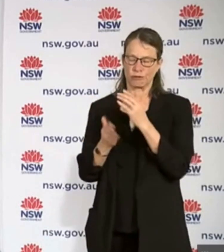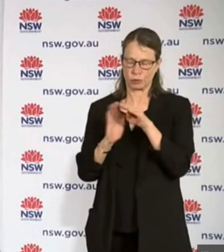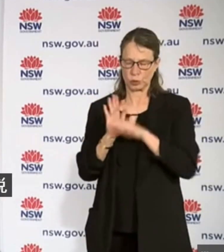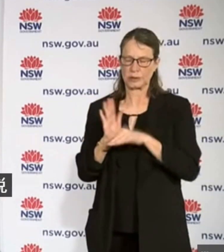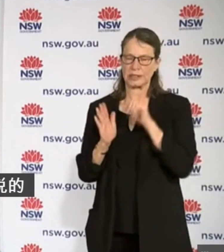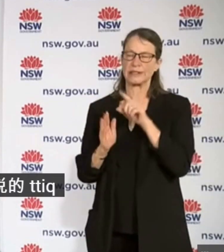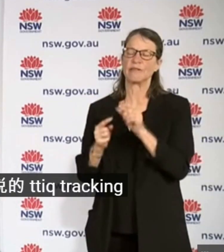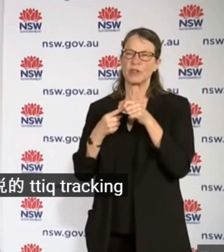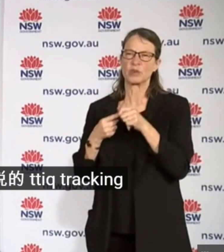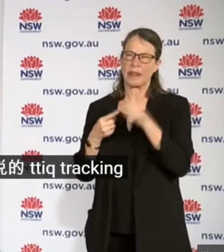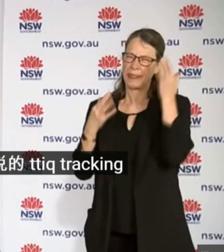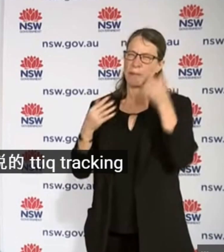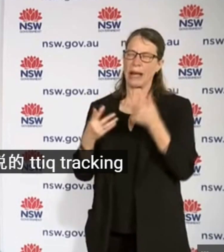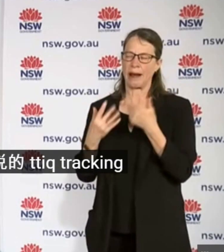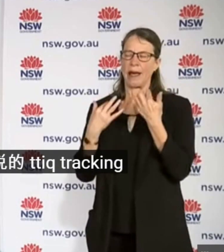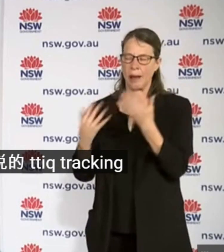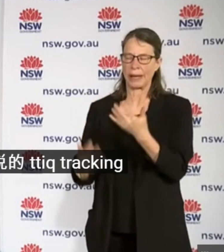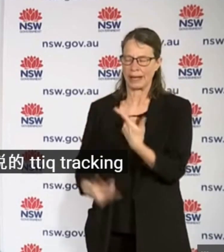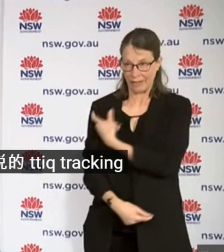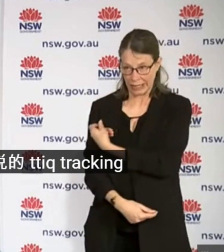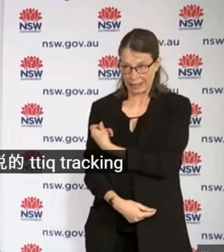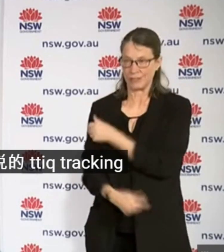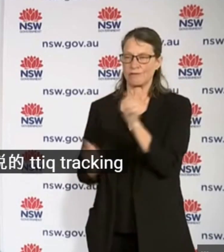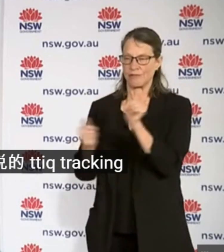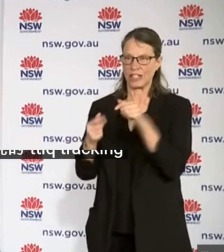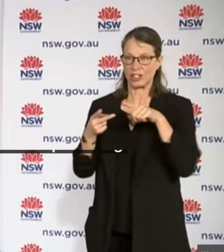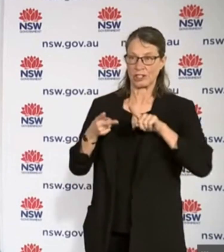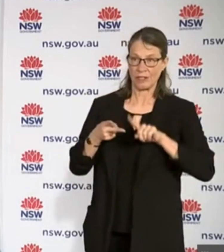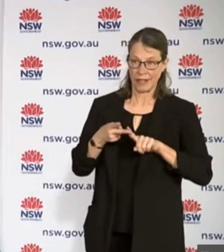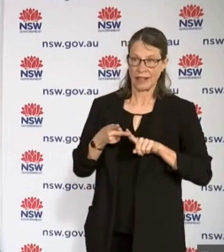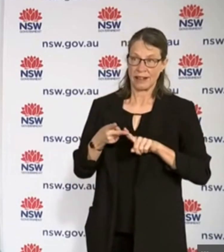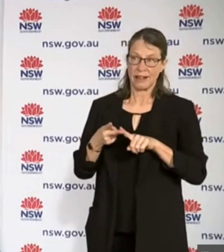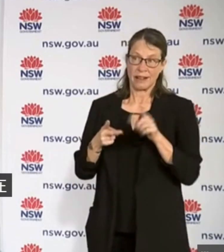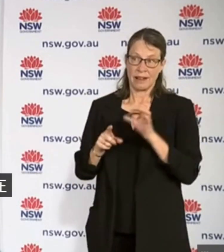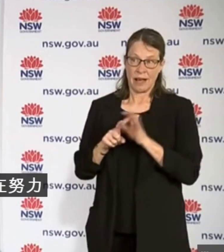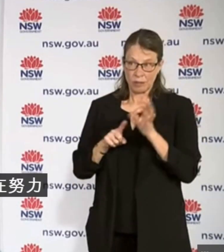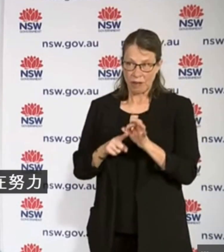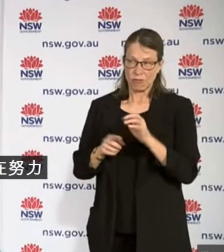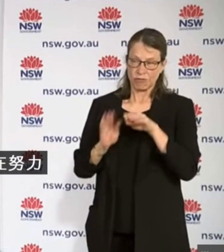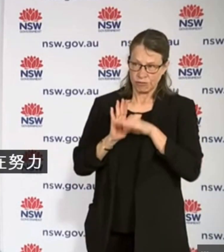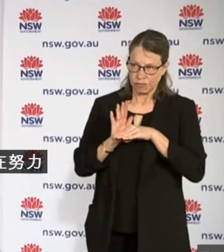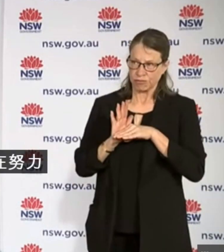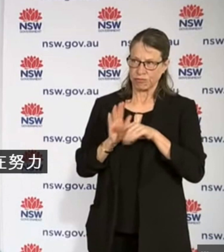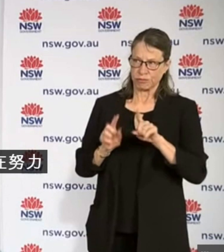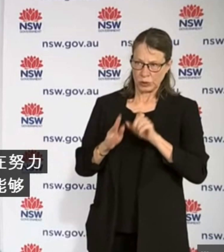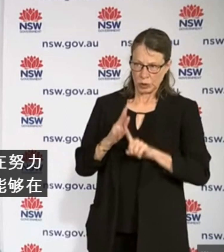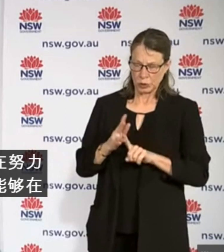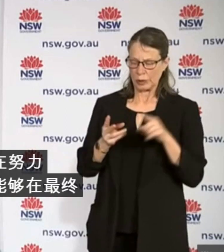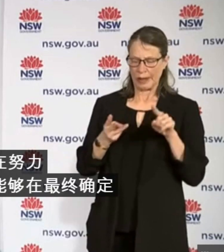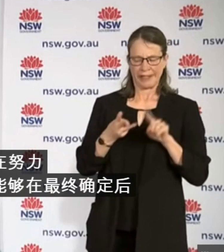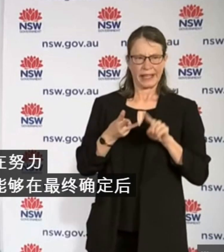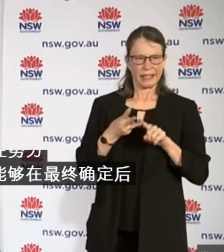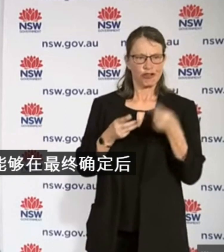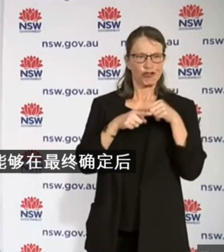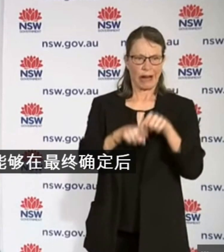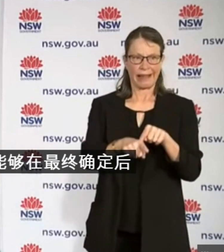we call TTIQ, tracking, tracing, isolation and quarantine. Now, the New South Wales Health is working on that as we speak, and we